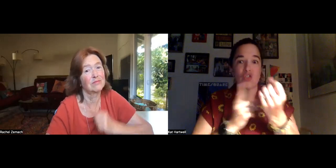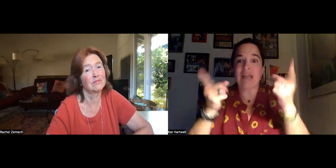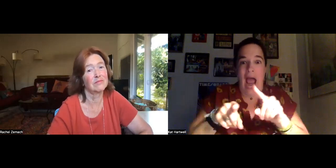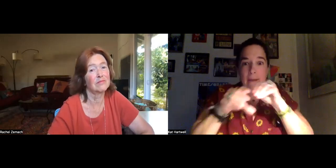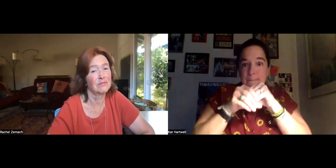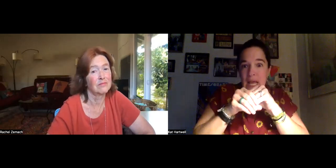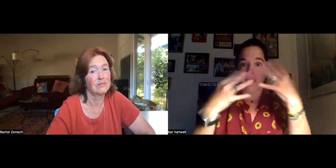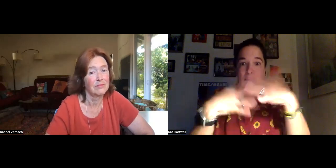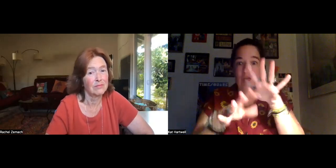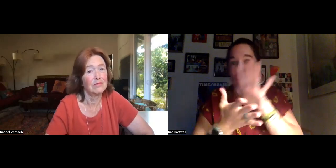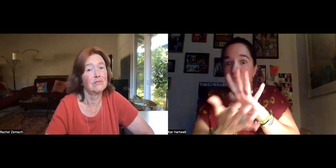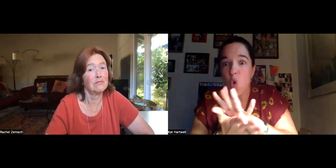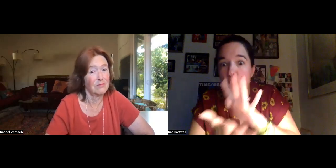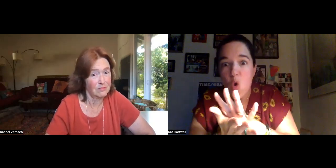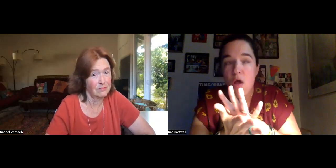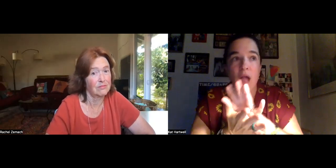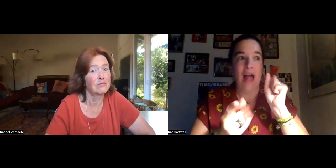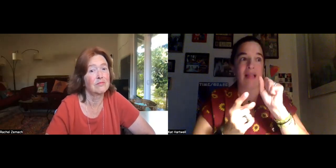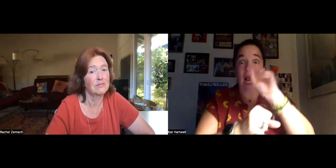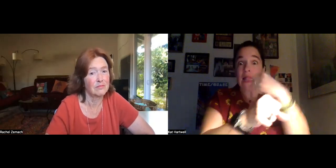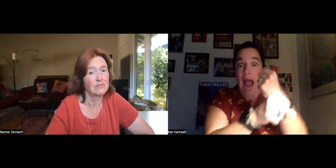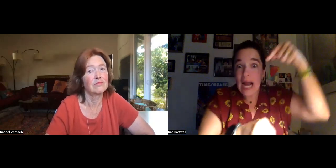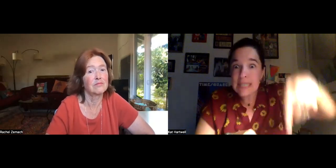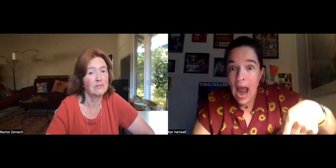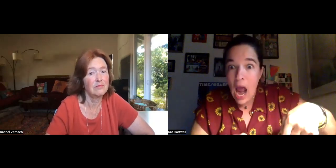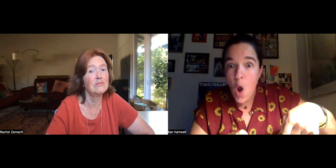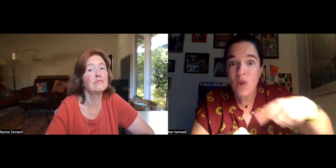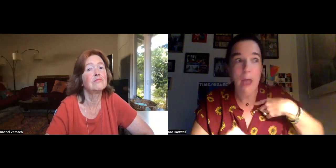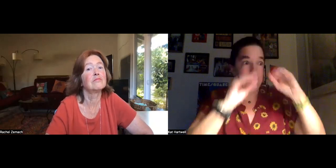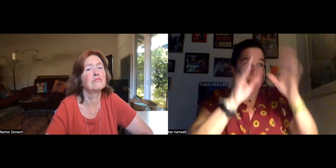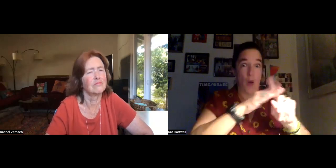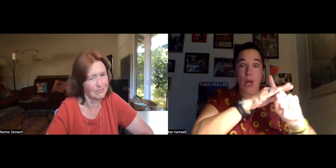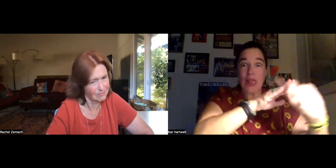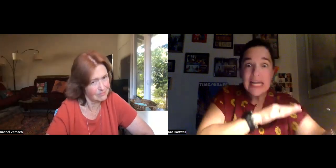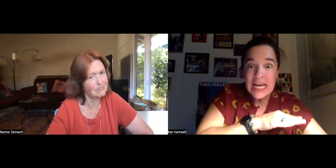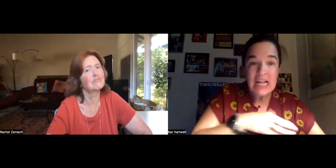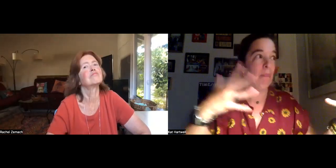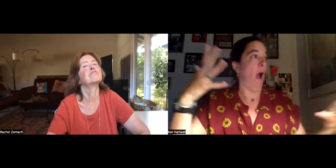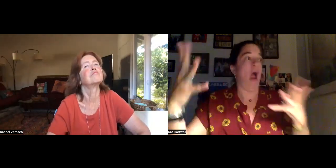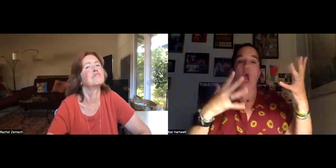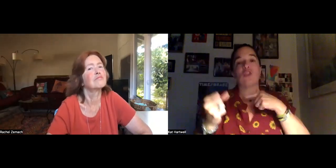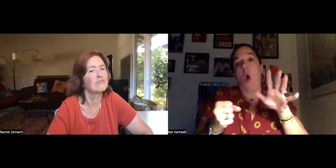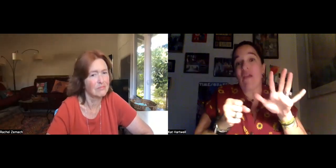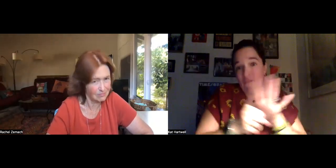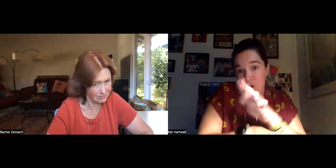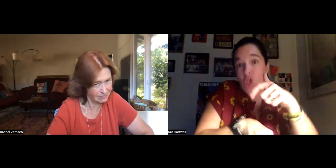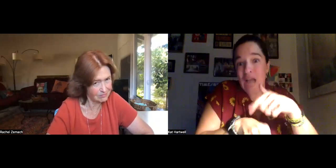situations happening in the mainstream school, like lockdown, my interpreter leaves. So I have a